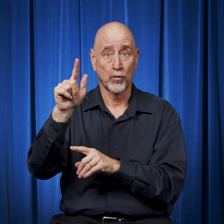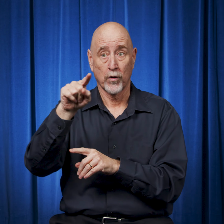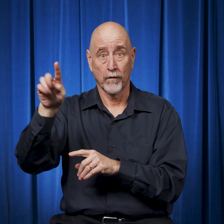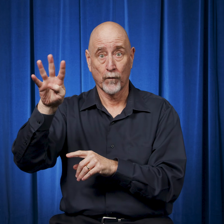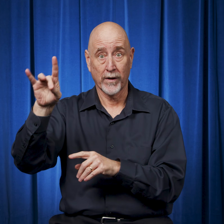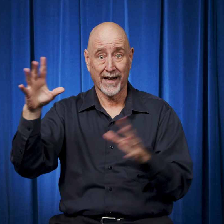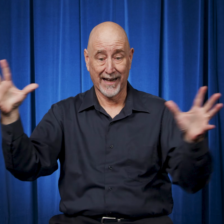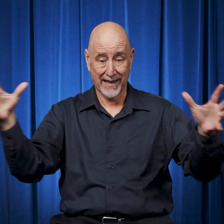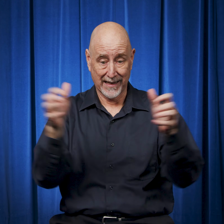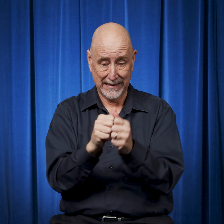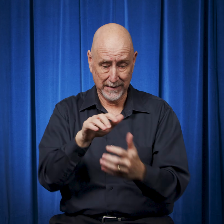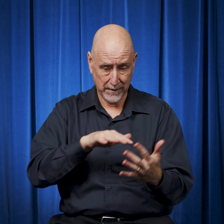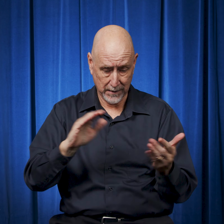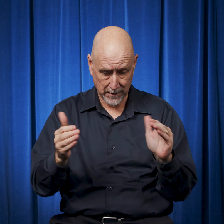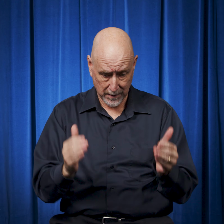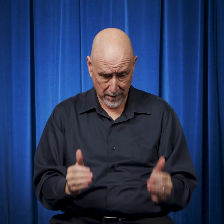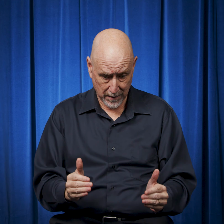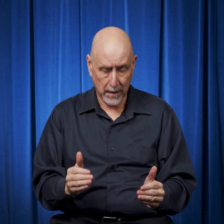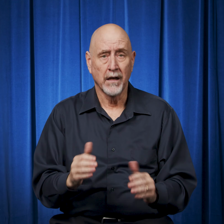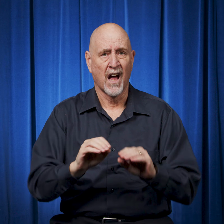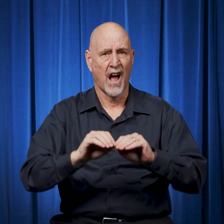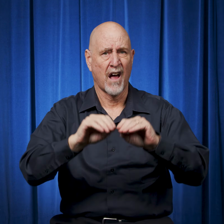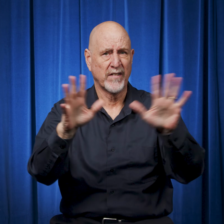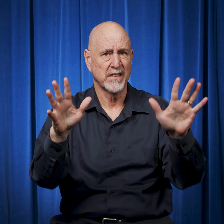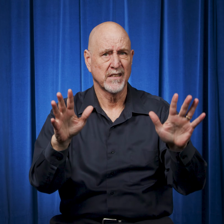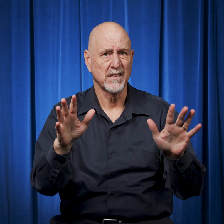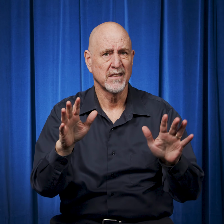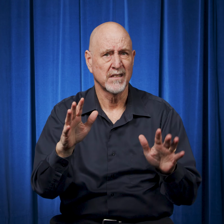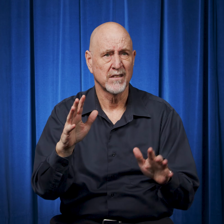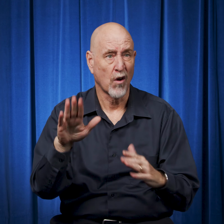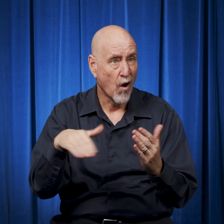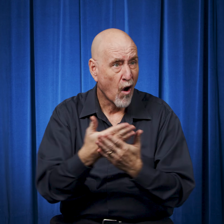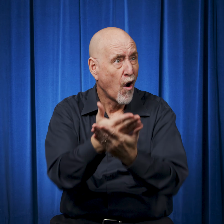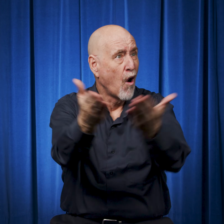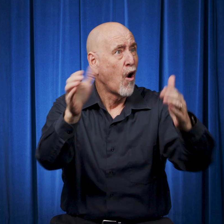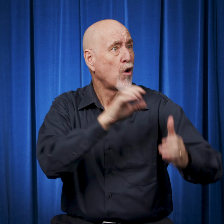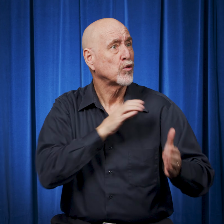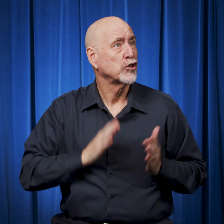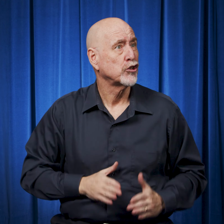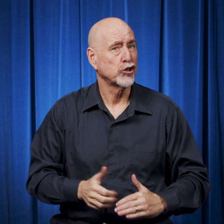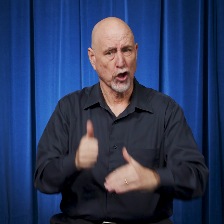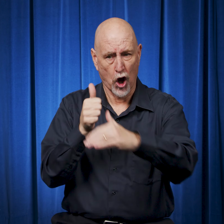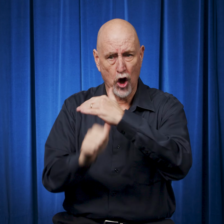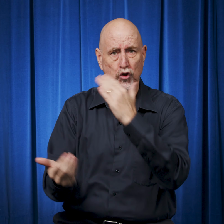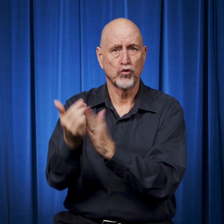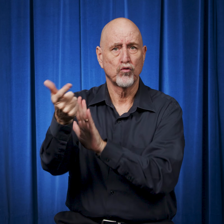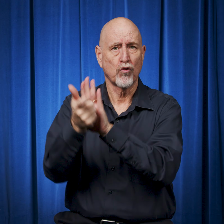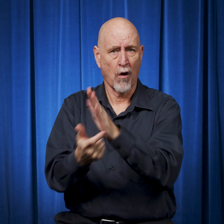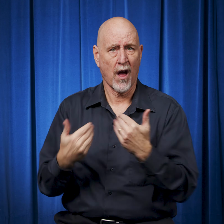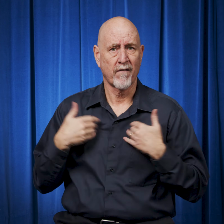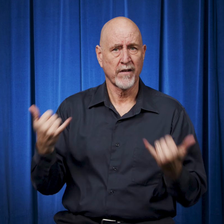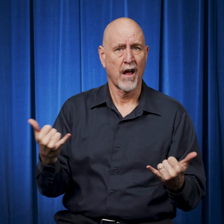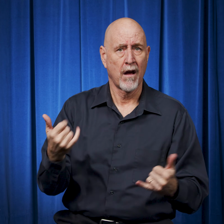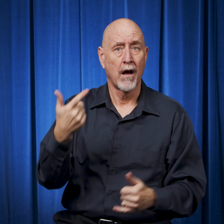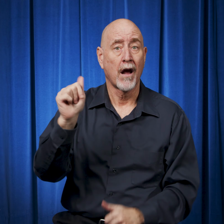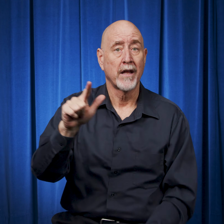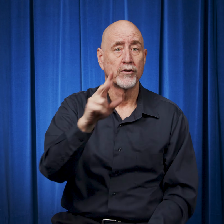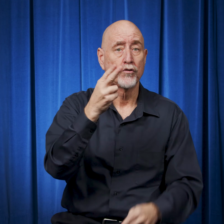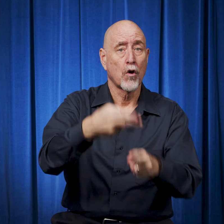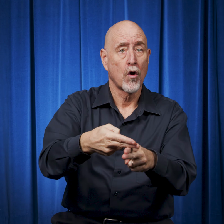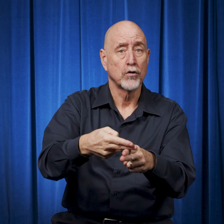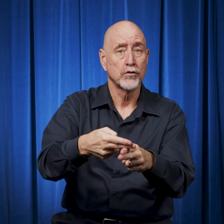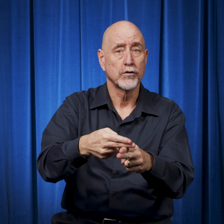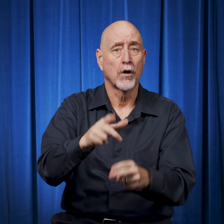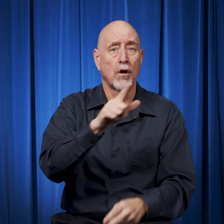48, well, it should be pretty obvious that all Christians live under a new law. And Galatians calls it